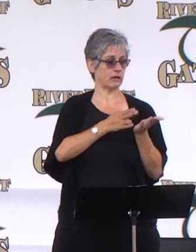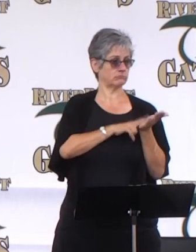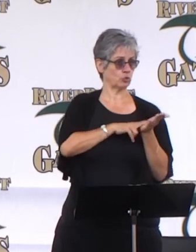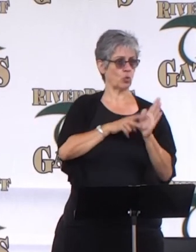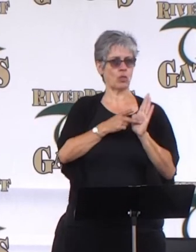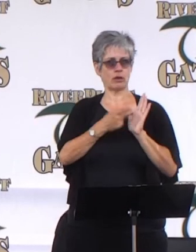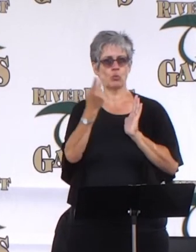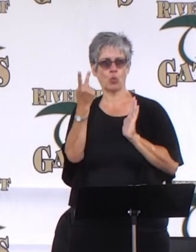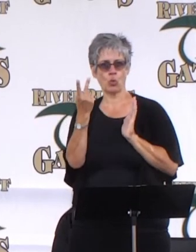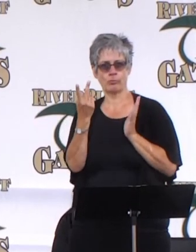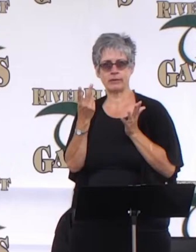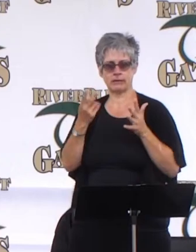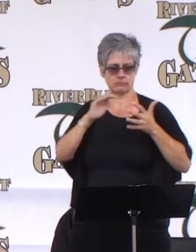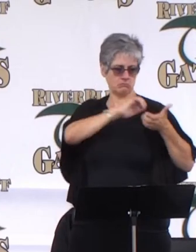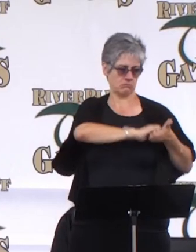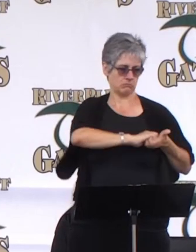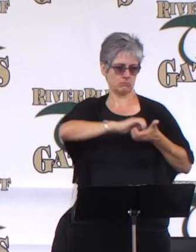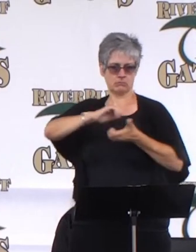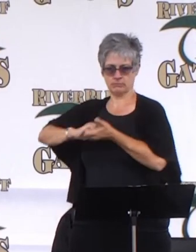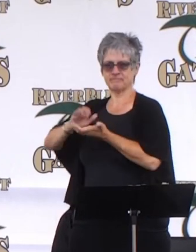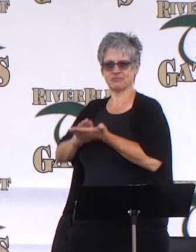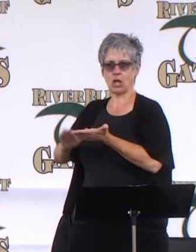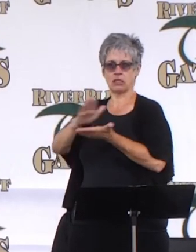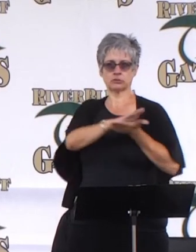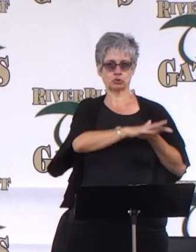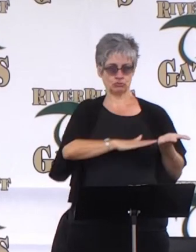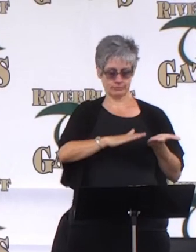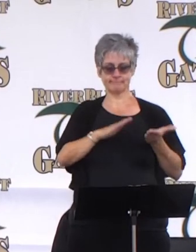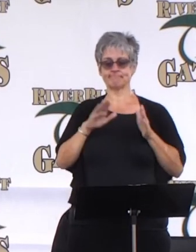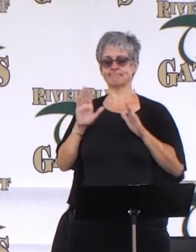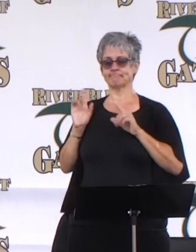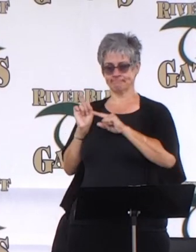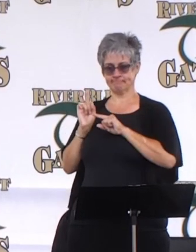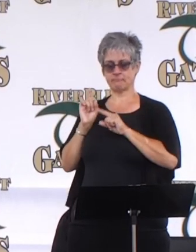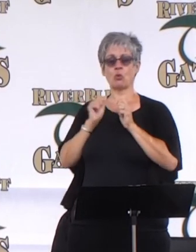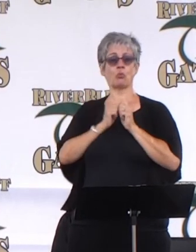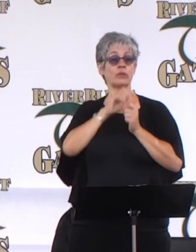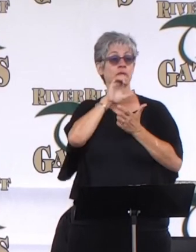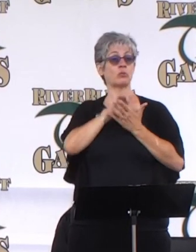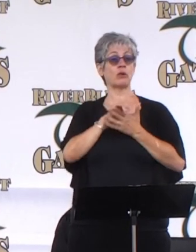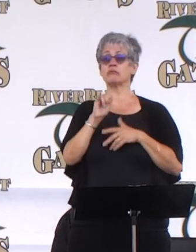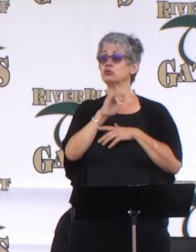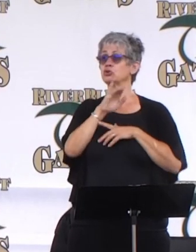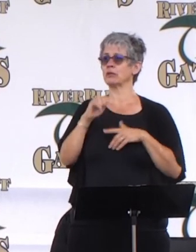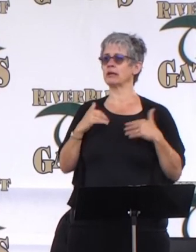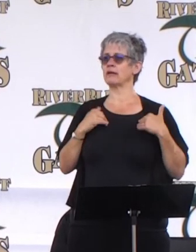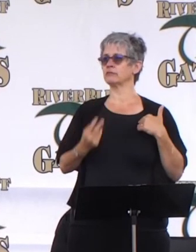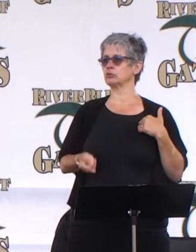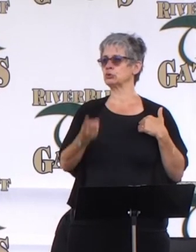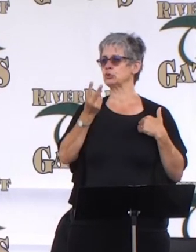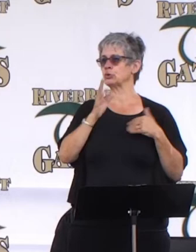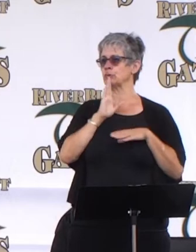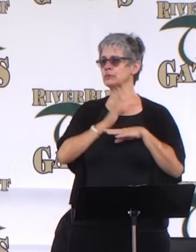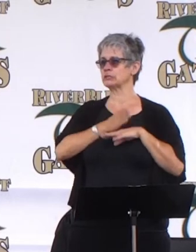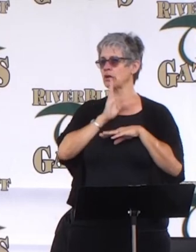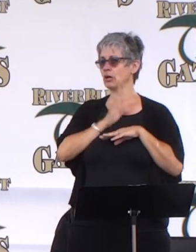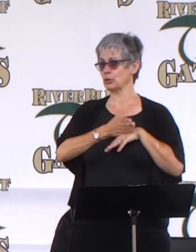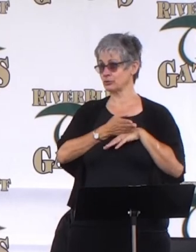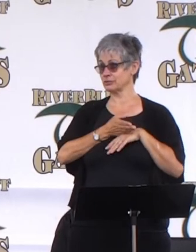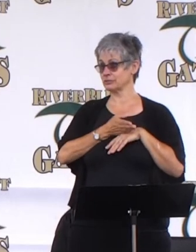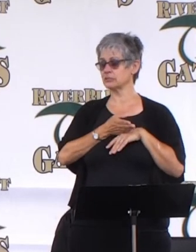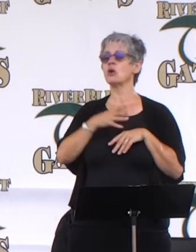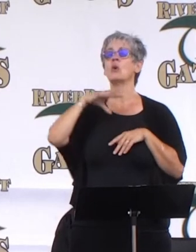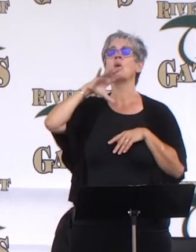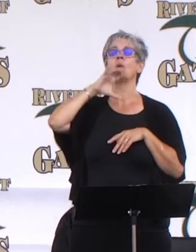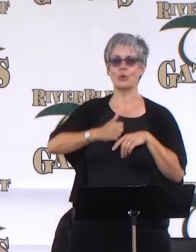high education systems. Dr. Little and his wife Julie have two daughters who attend schools in Lexington One. His oldest daughter graduated